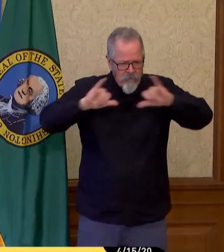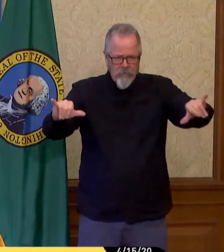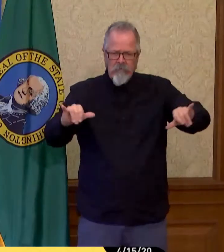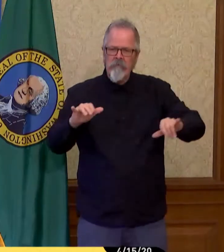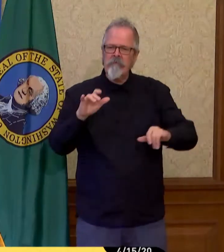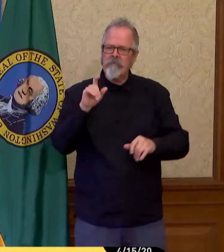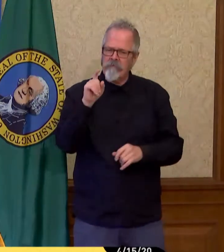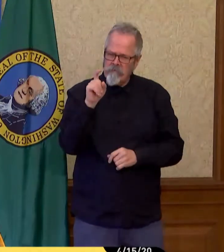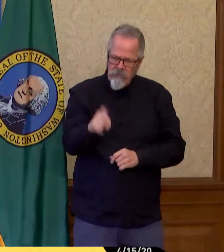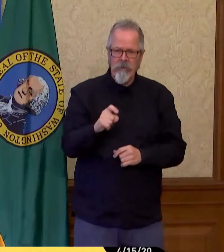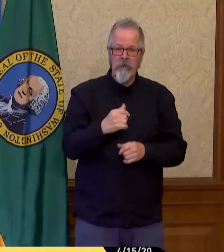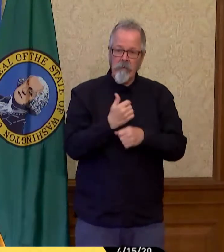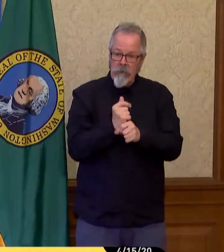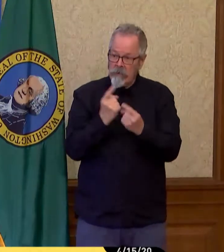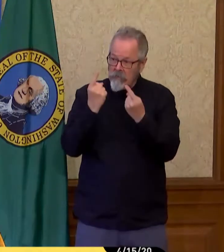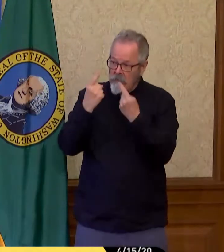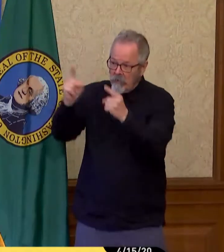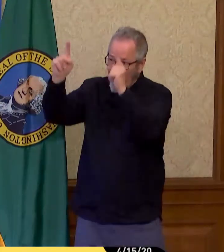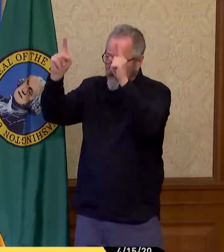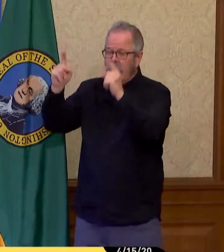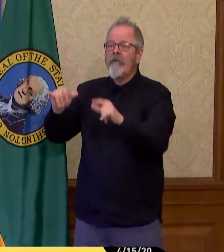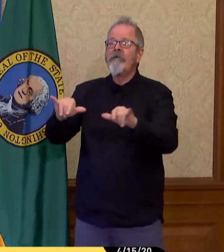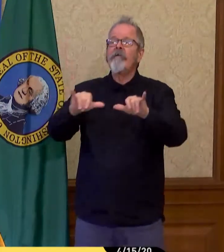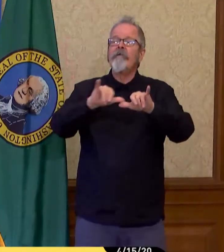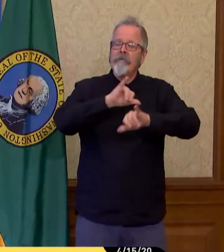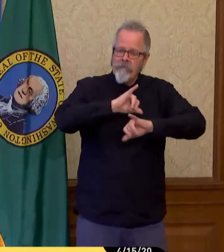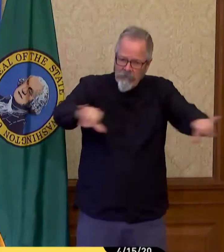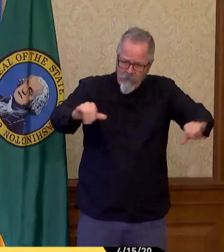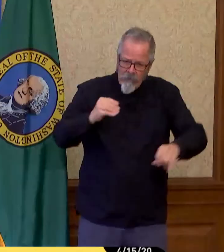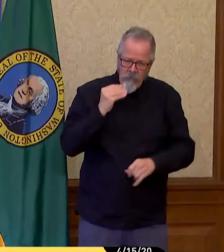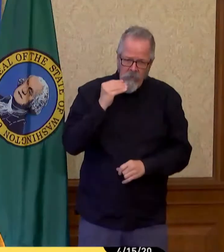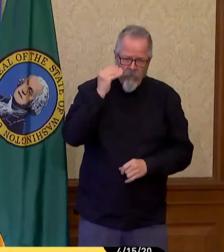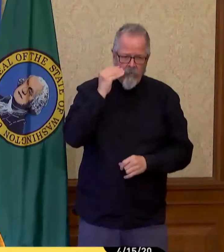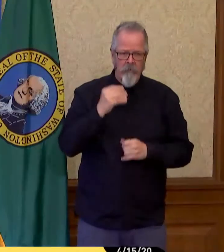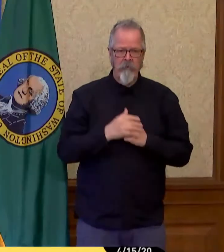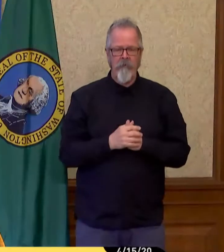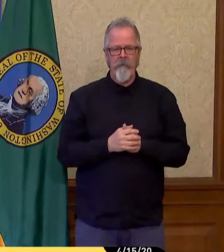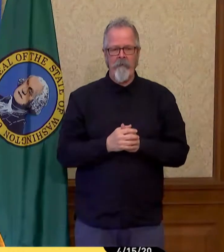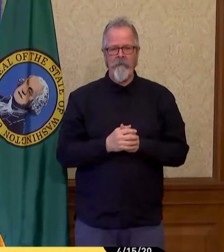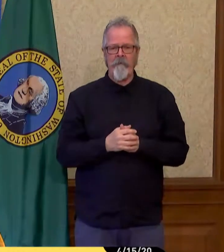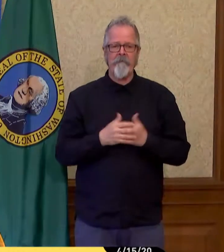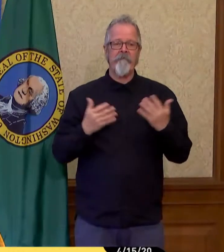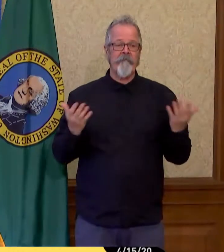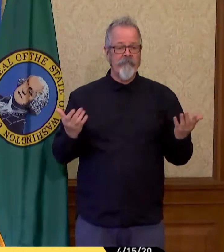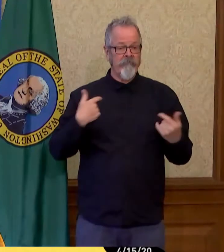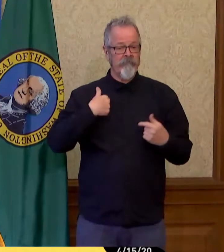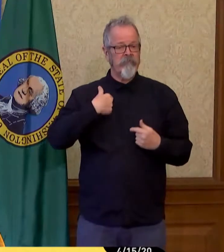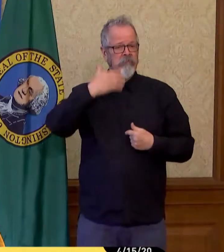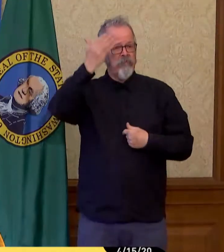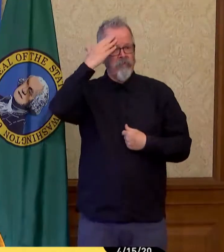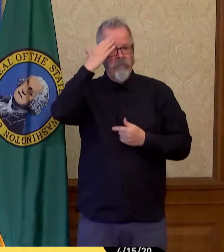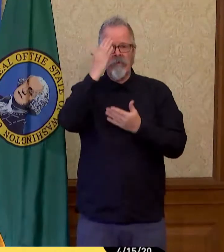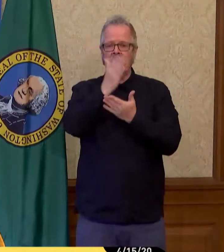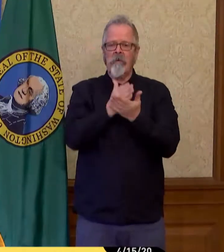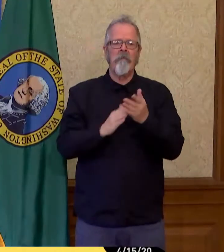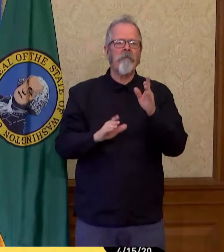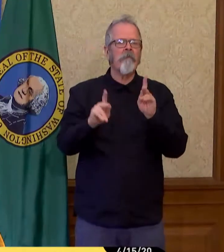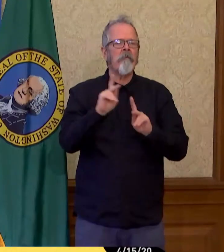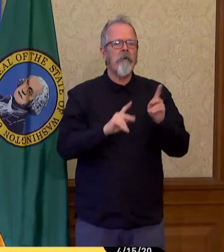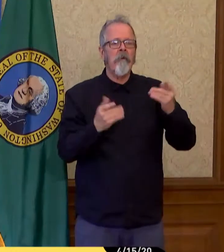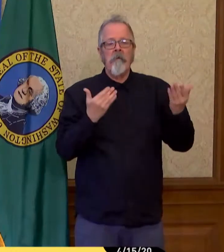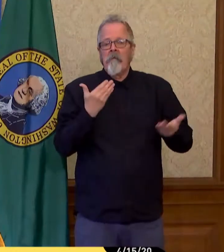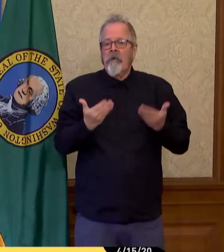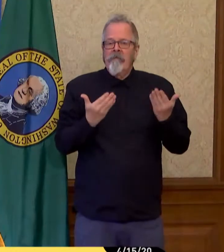somewhat of a blunt instrument, but it is effective because it is, we believe, bending the curve relative to what other